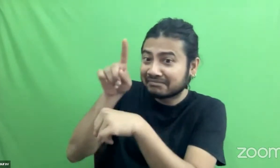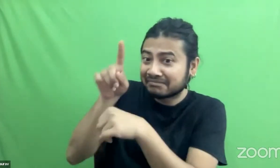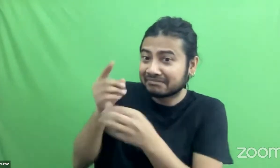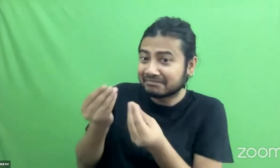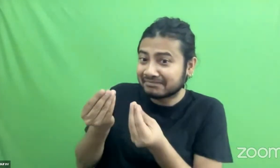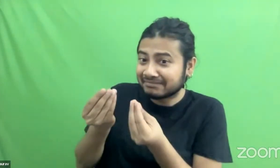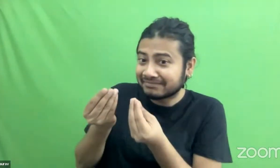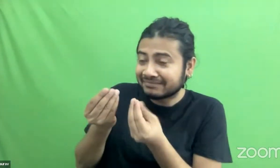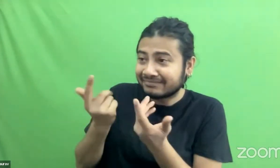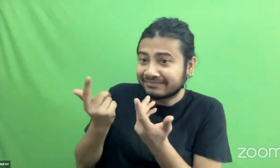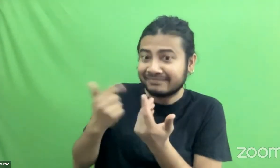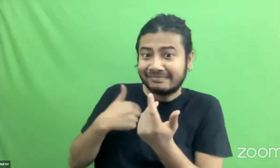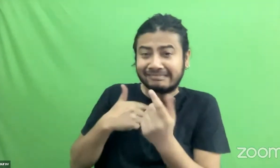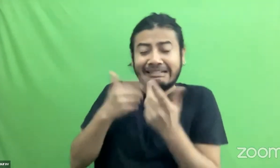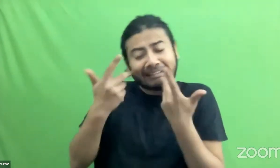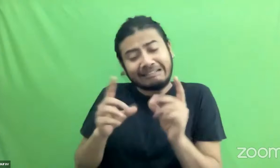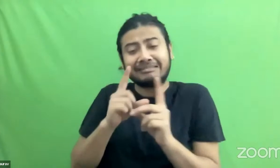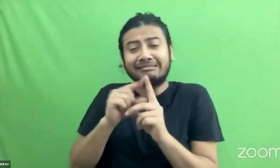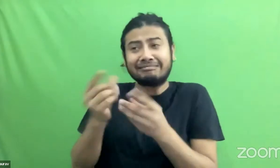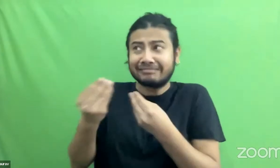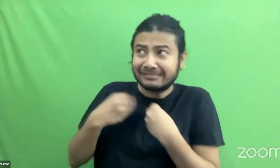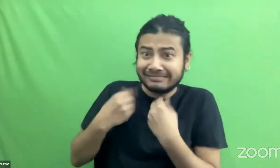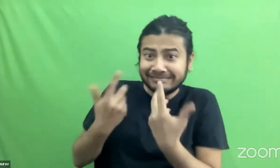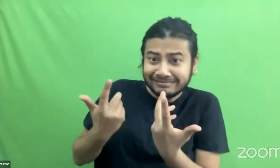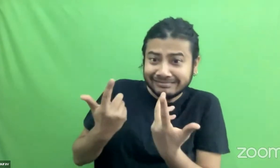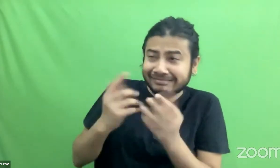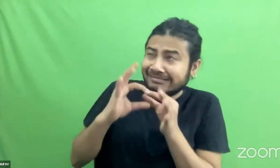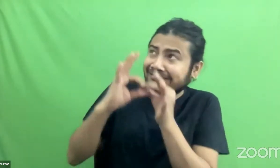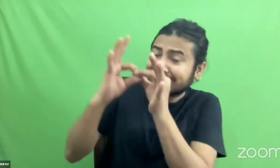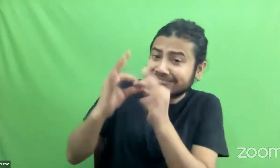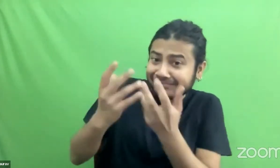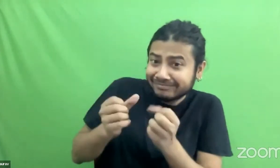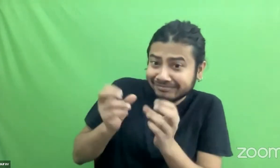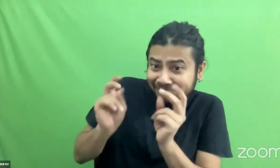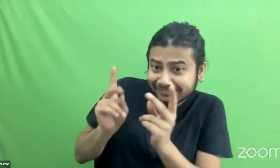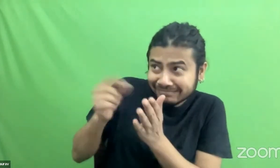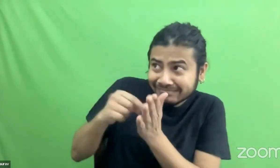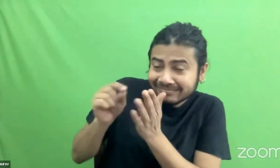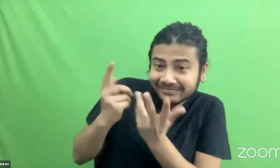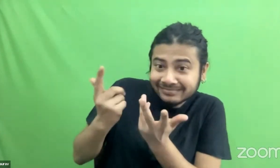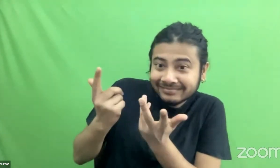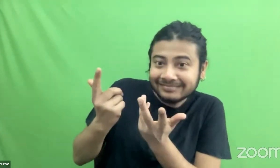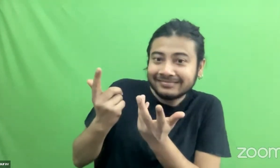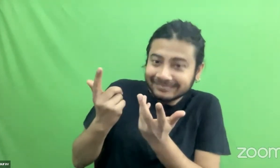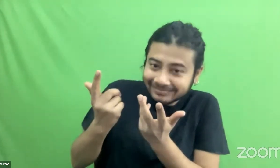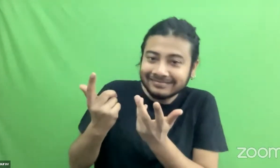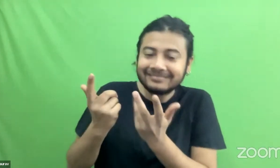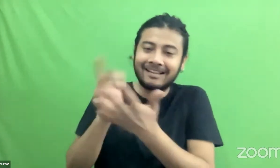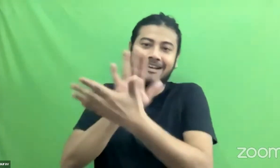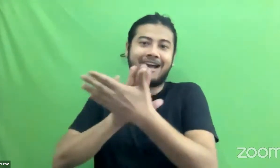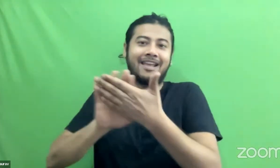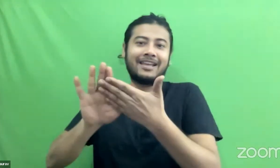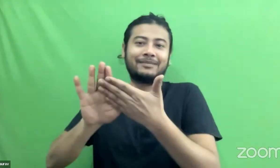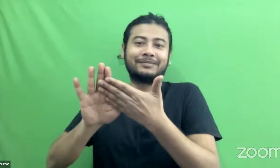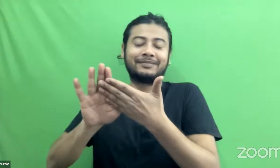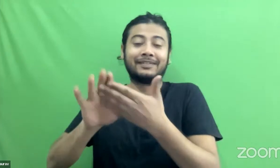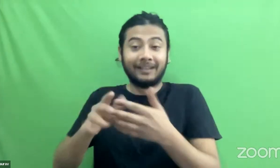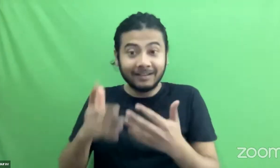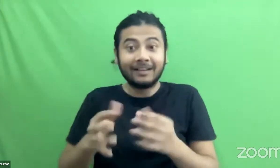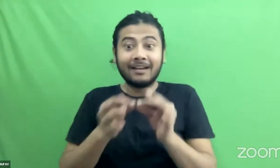then Radharani takes mercy on us and she recommends our case to Krishna that, oh Krishna,